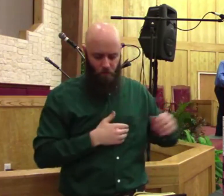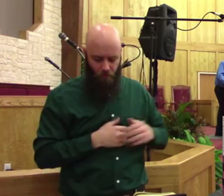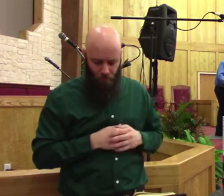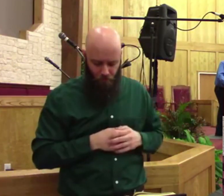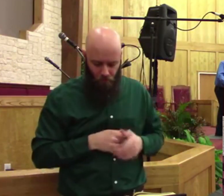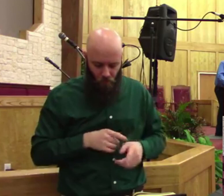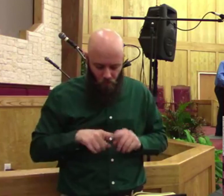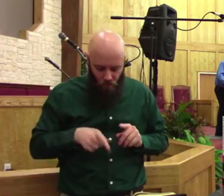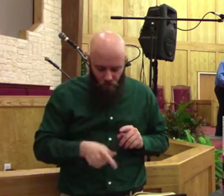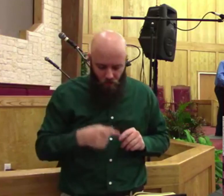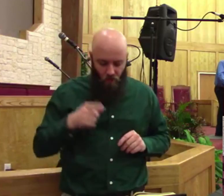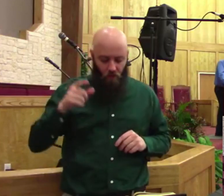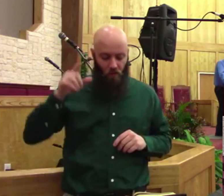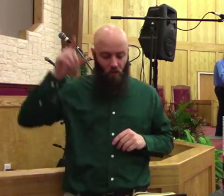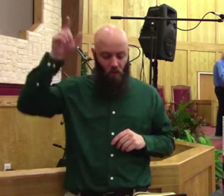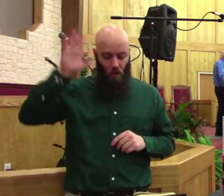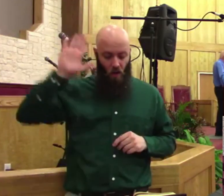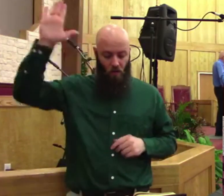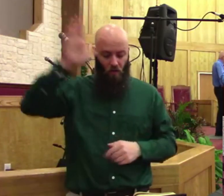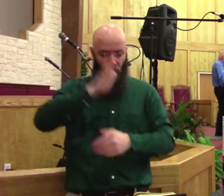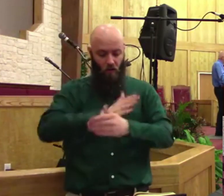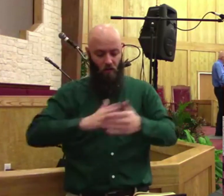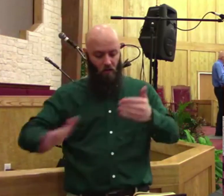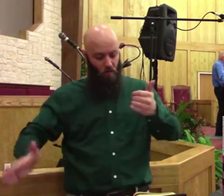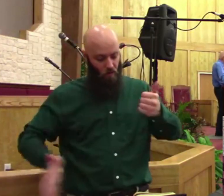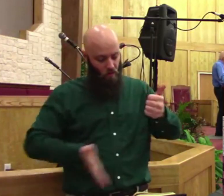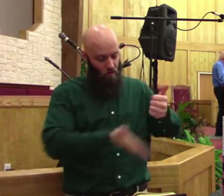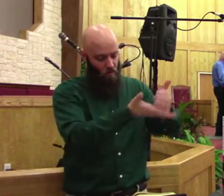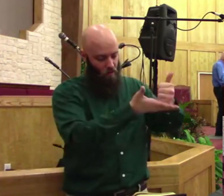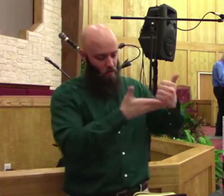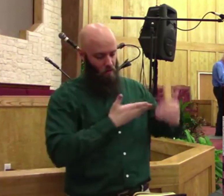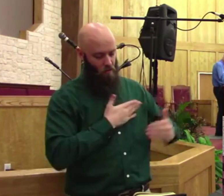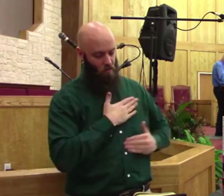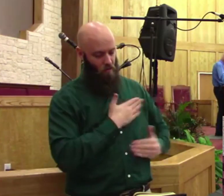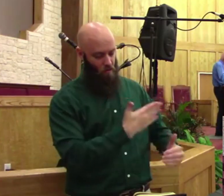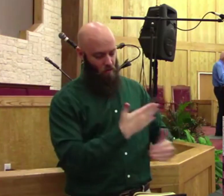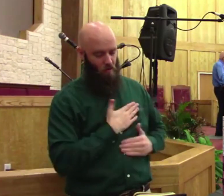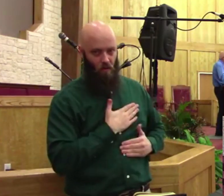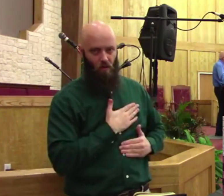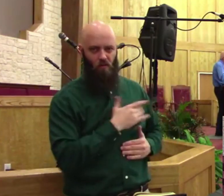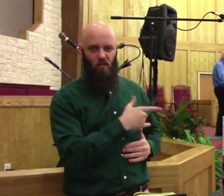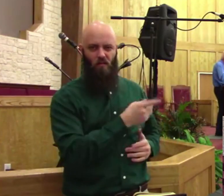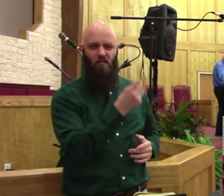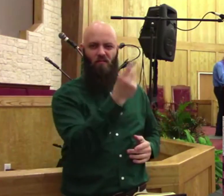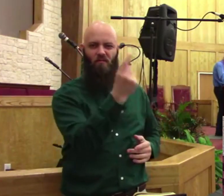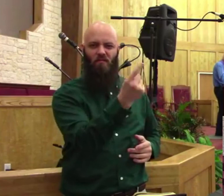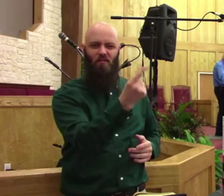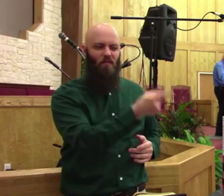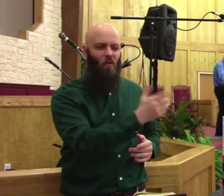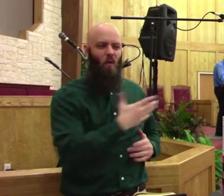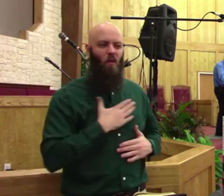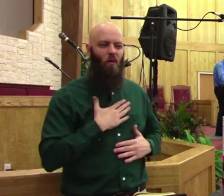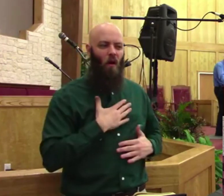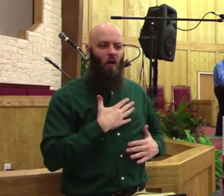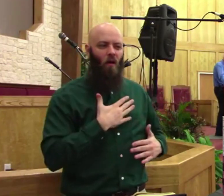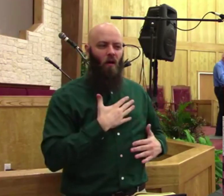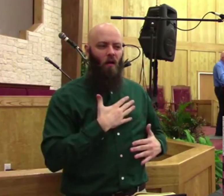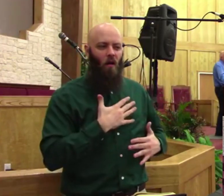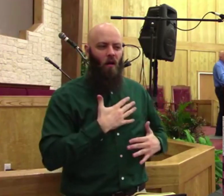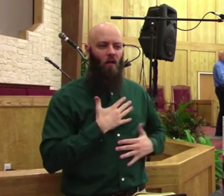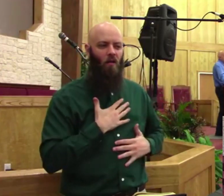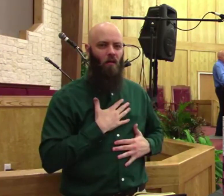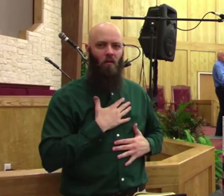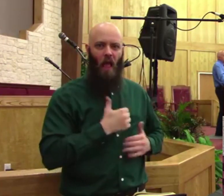But the God in whose hand is your breath, the very breath that Belshazzar had